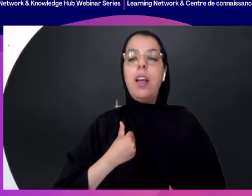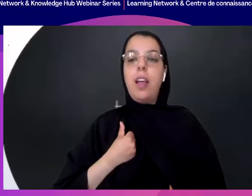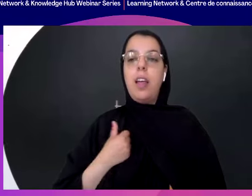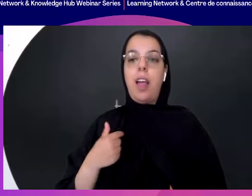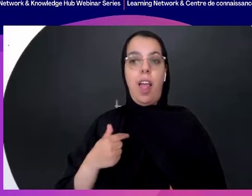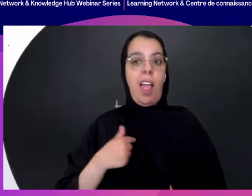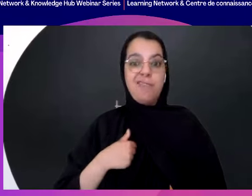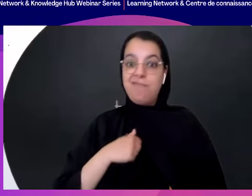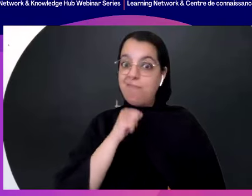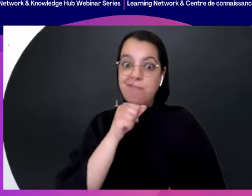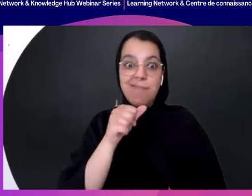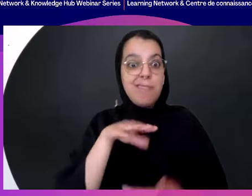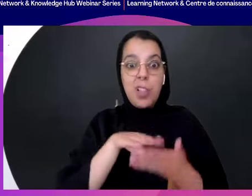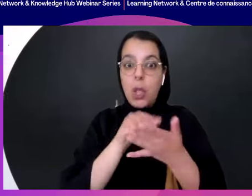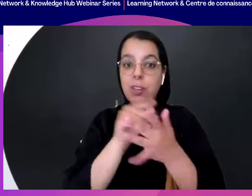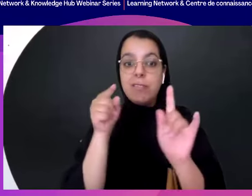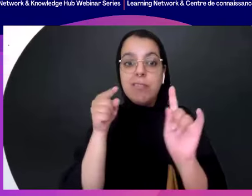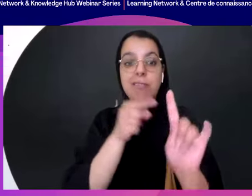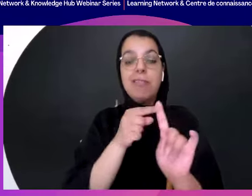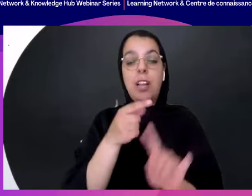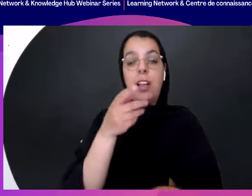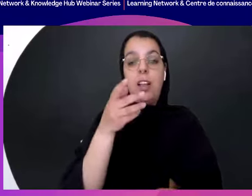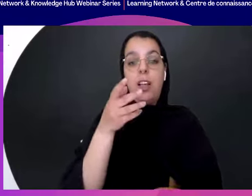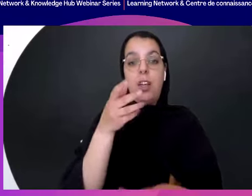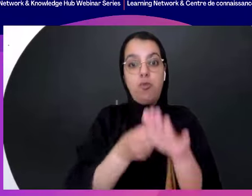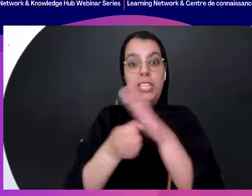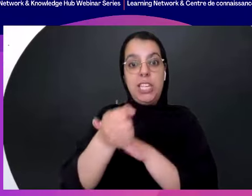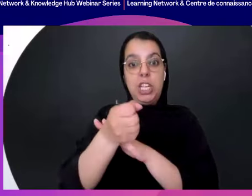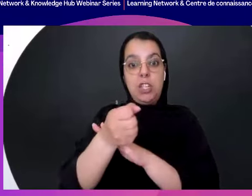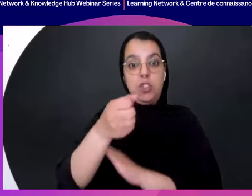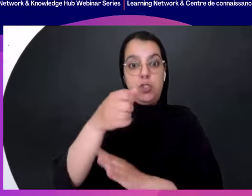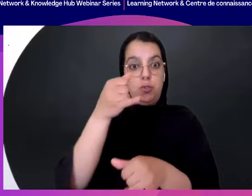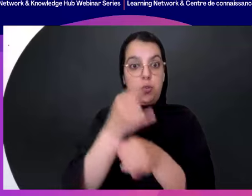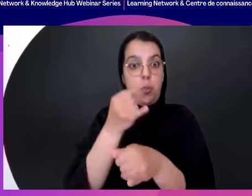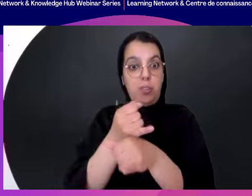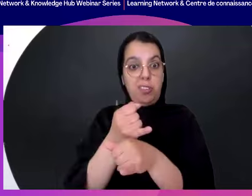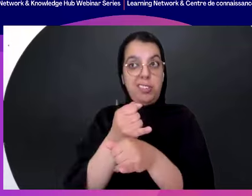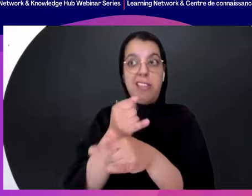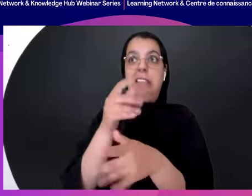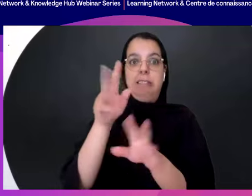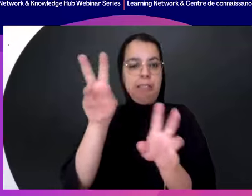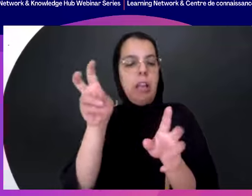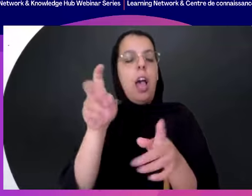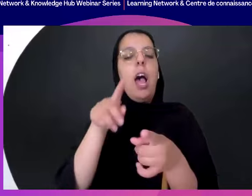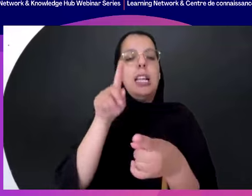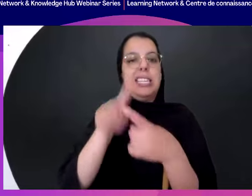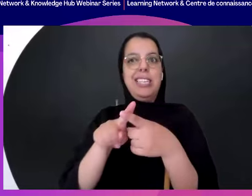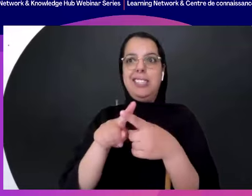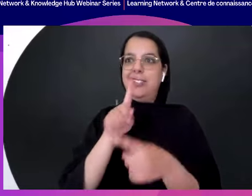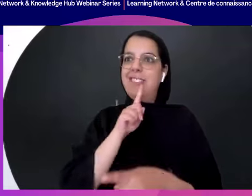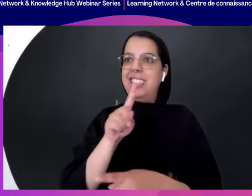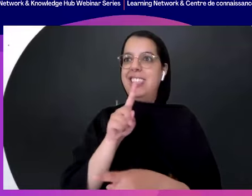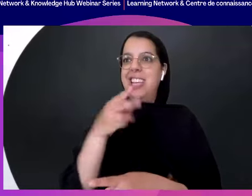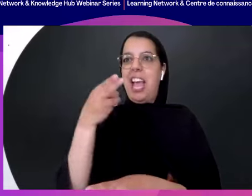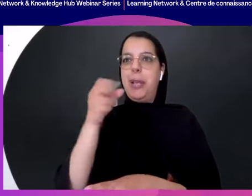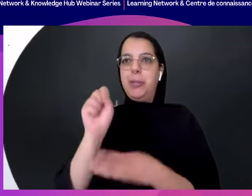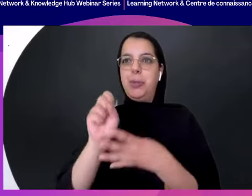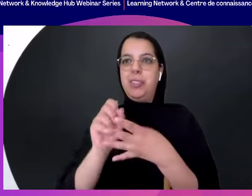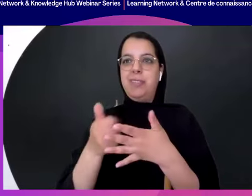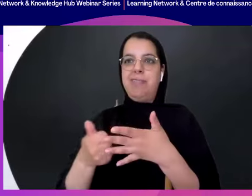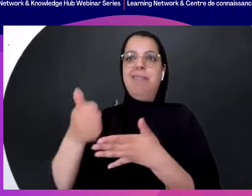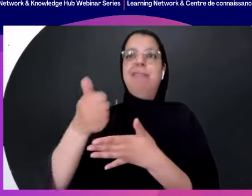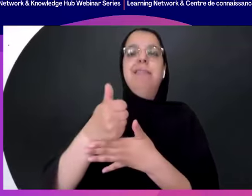learn about residential schools until late in high school, and I didn't learn it at school. It was my mother